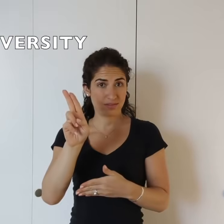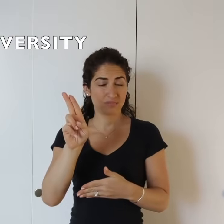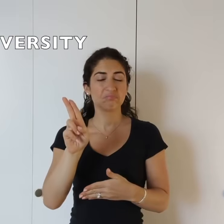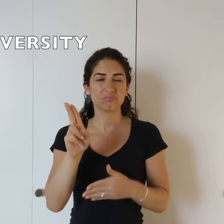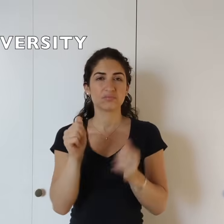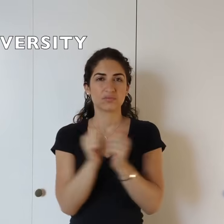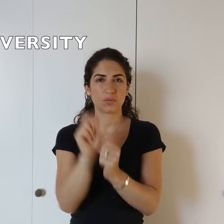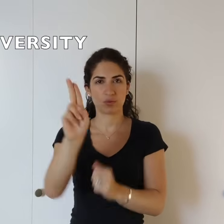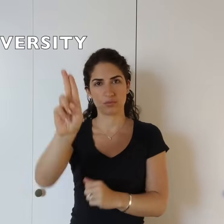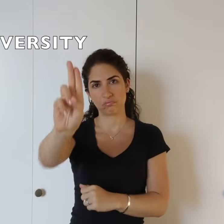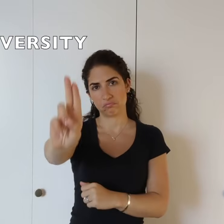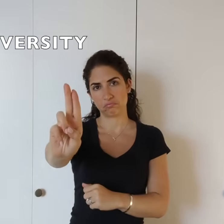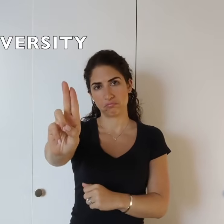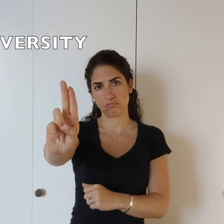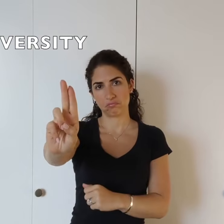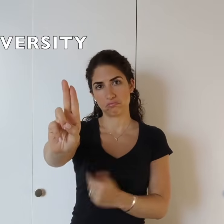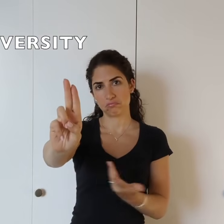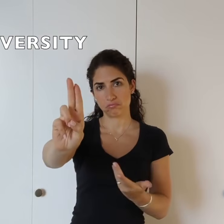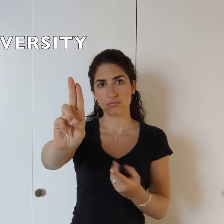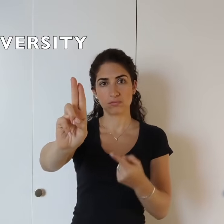University now is with the U hand shape.